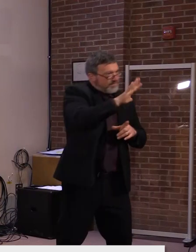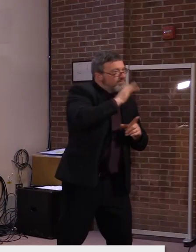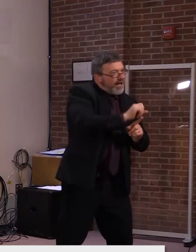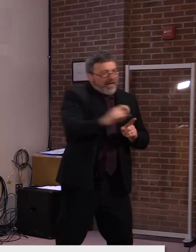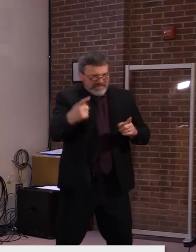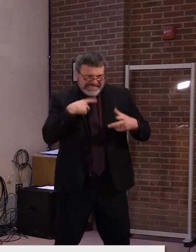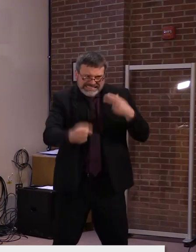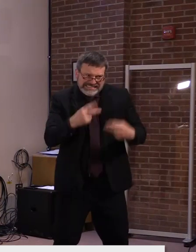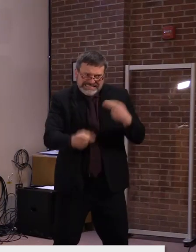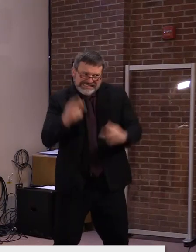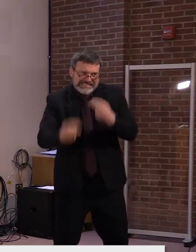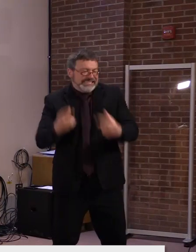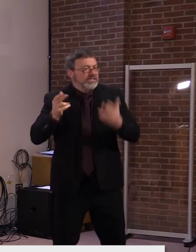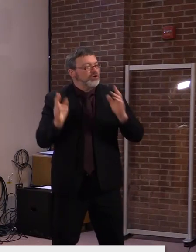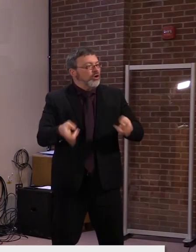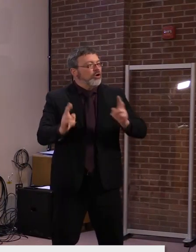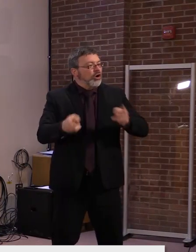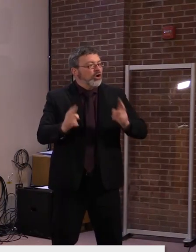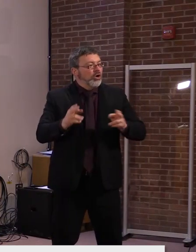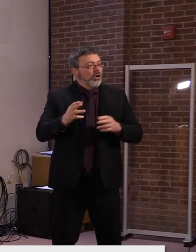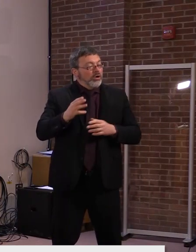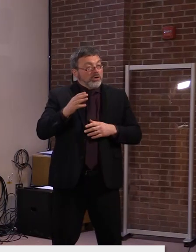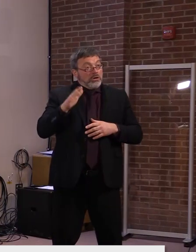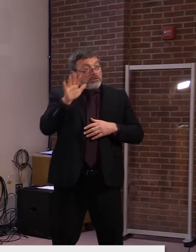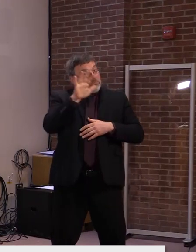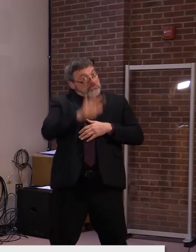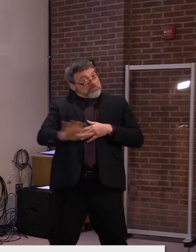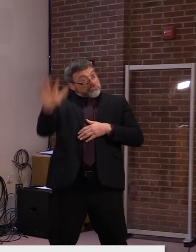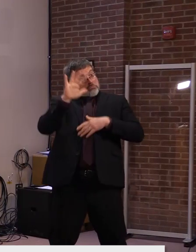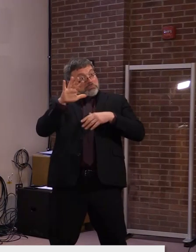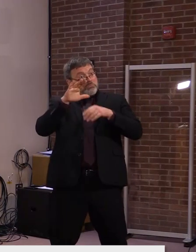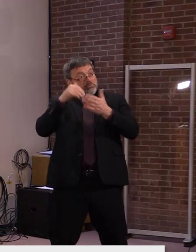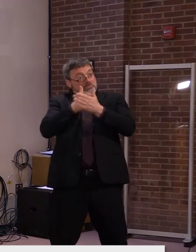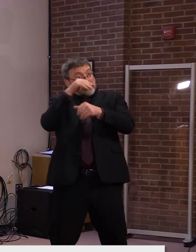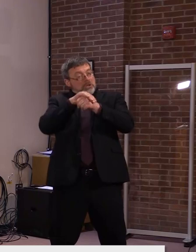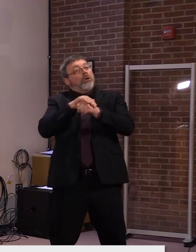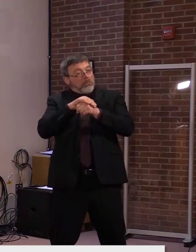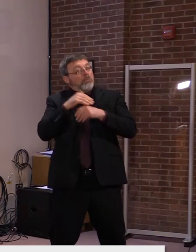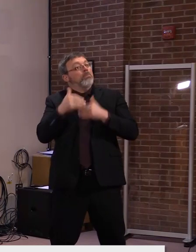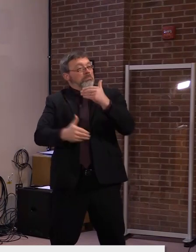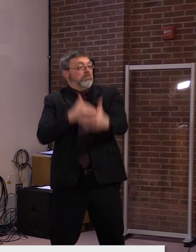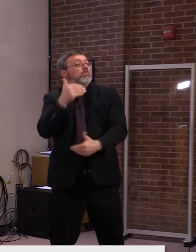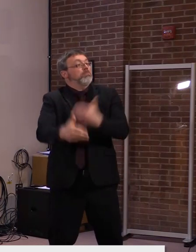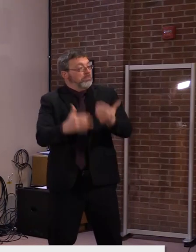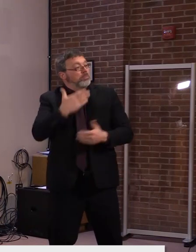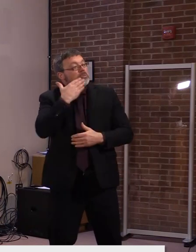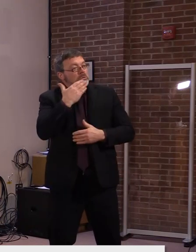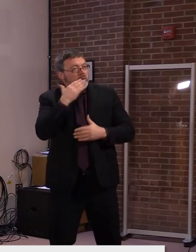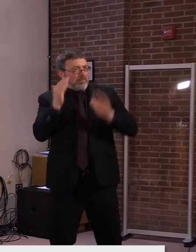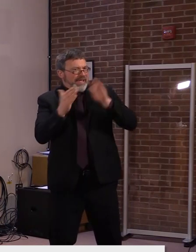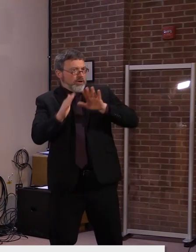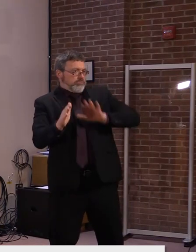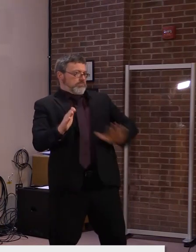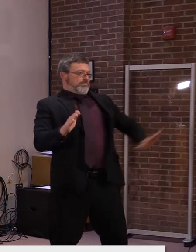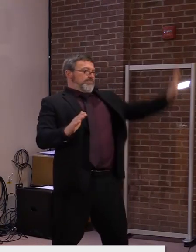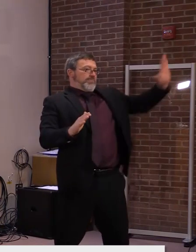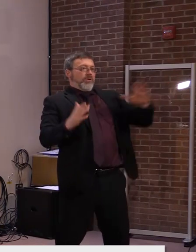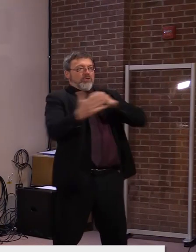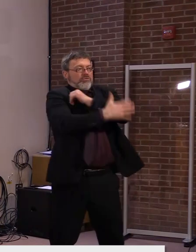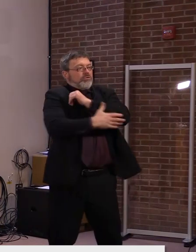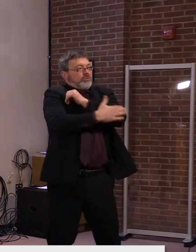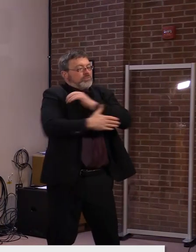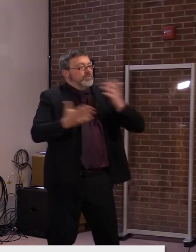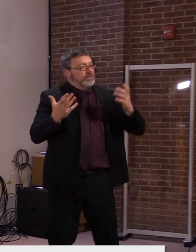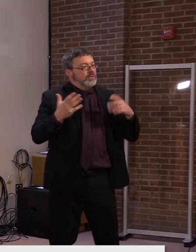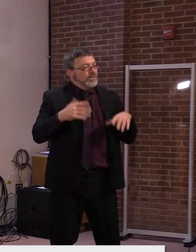of New England is doing very well, too, in terms of the uptake of the vaccine among that age group. So very critical to get that population vaccinated.